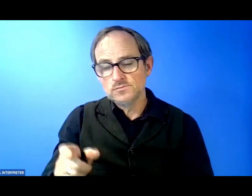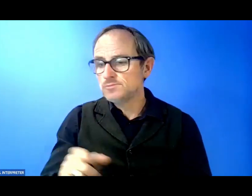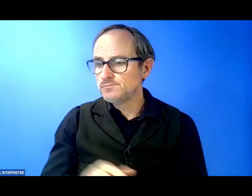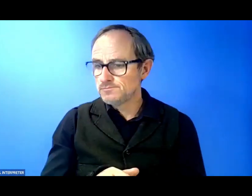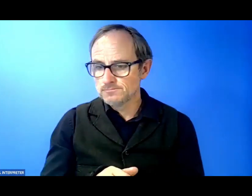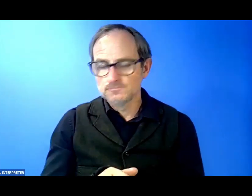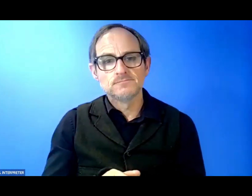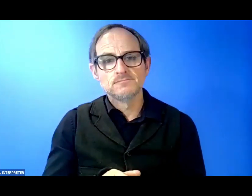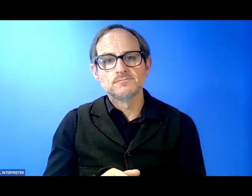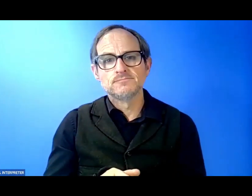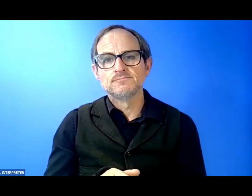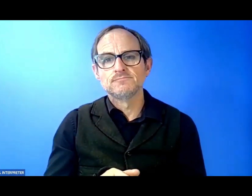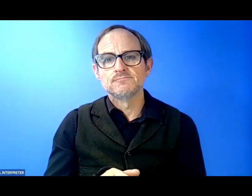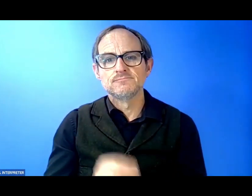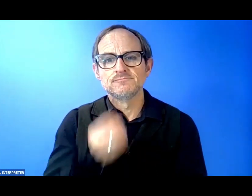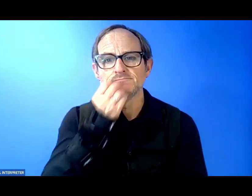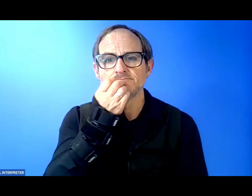Amazing.